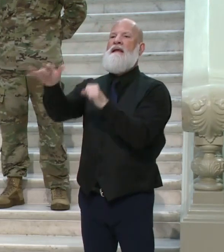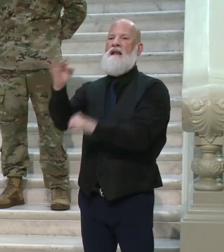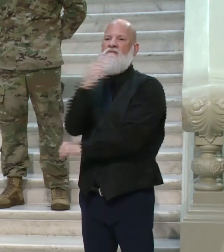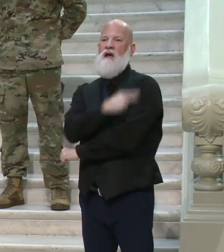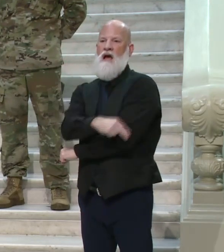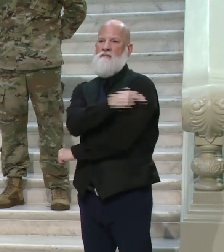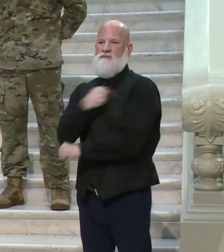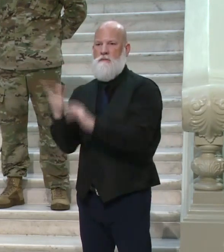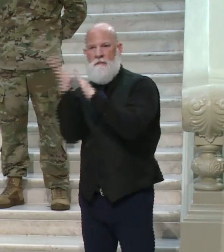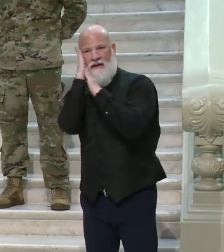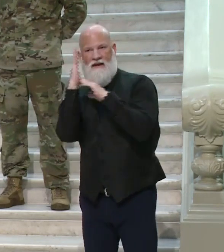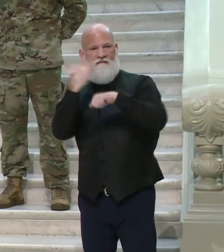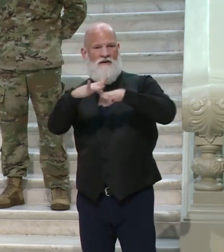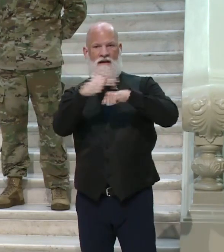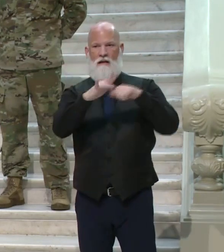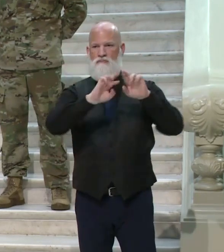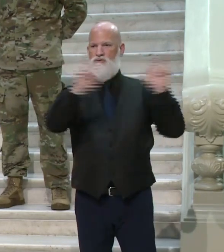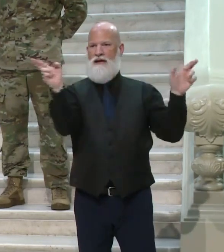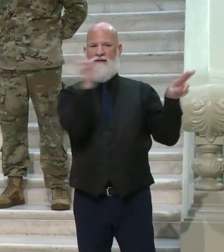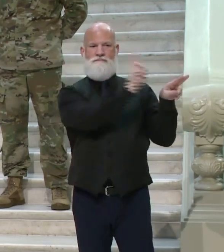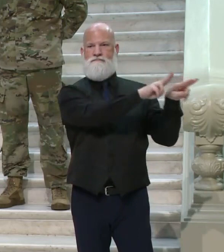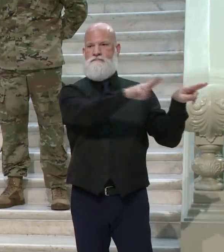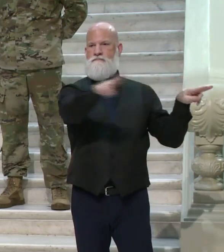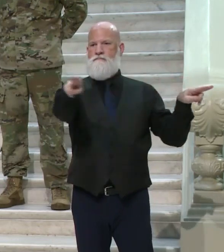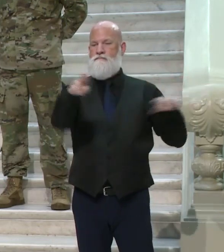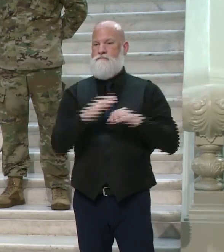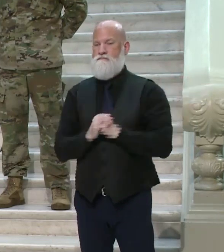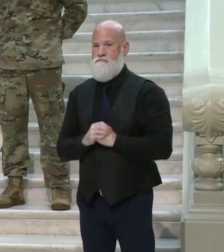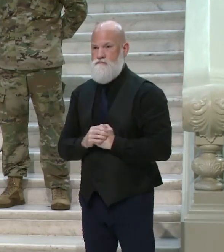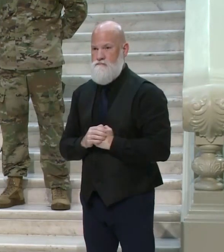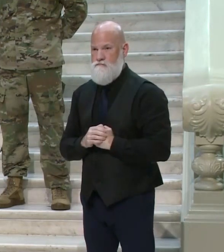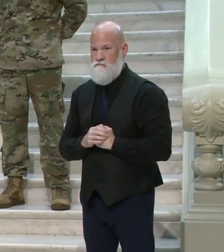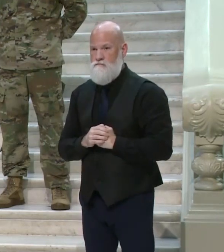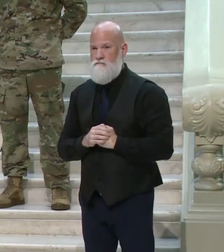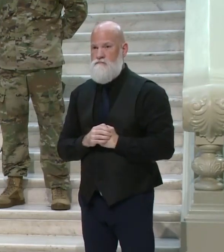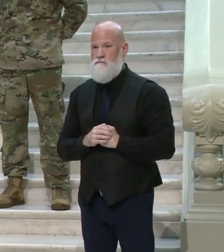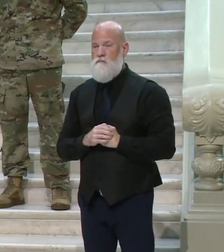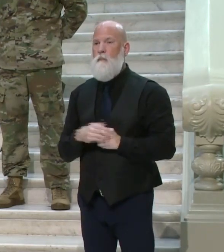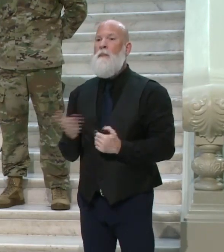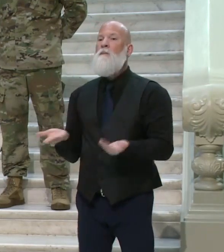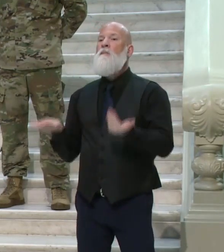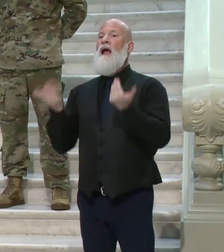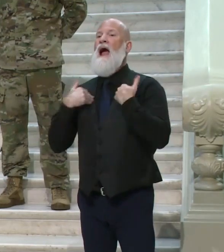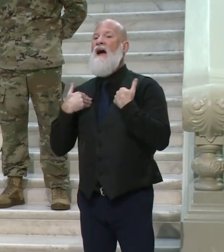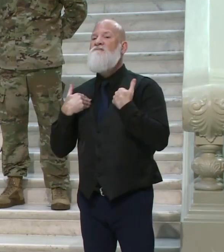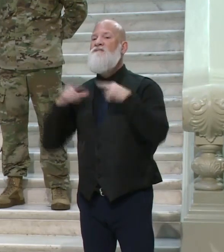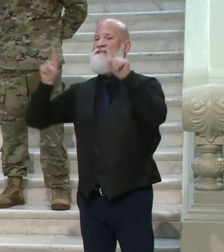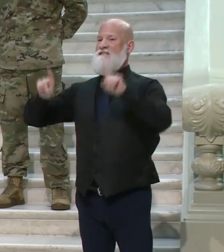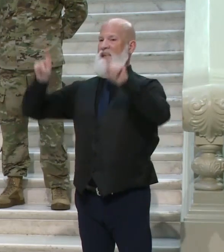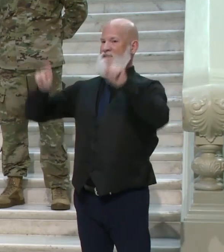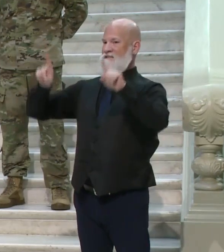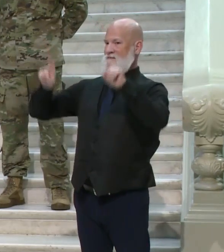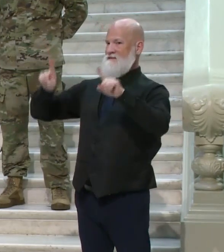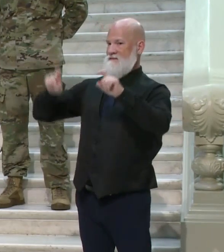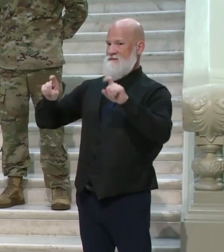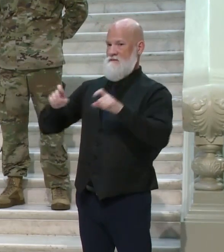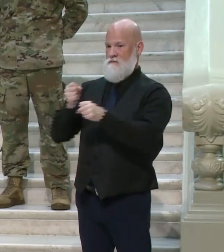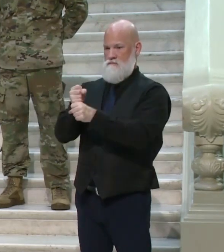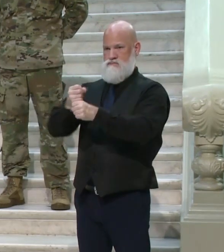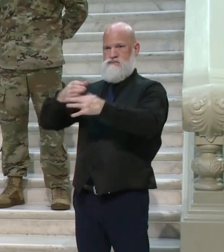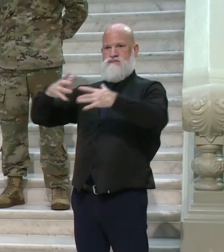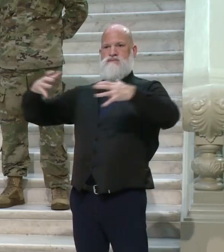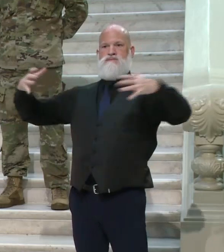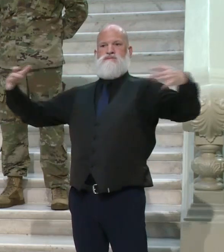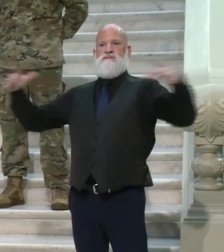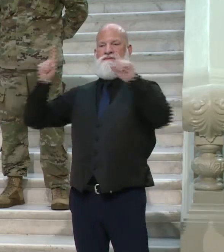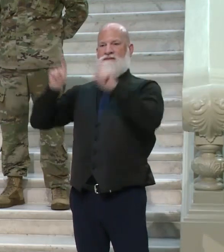capacity, and had really augmented that considerably. We have adequate testing capacity, and I urge